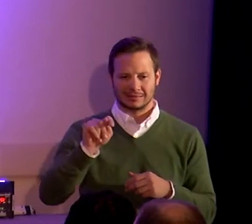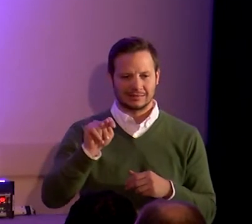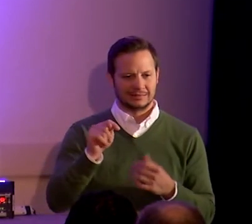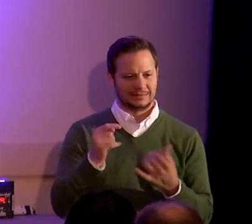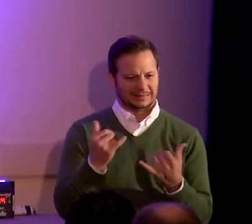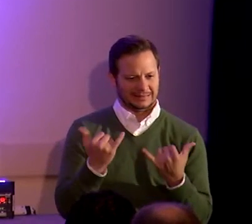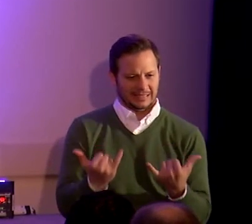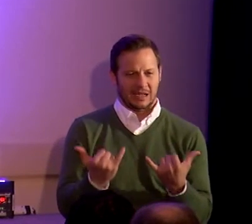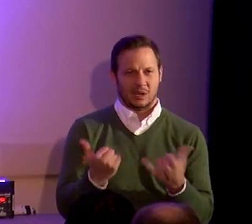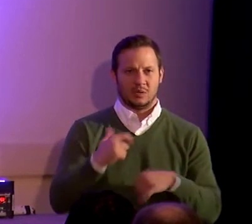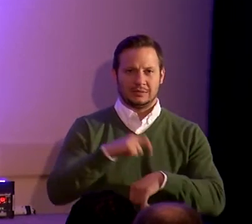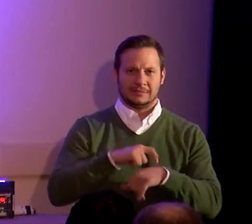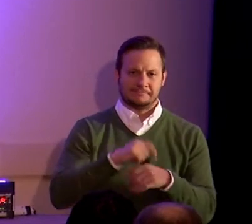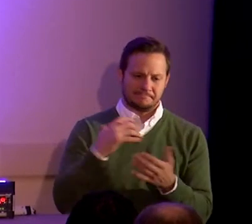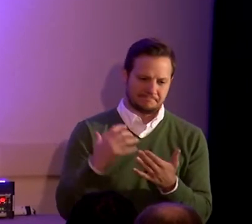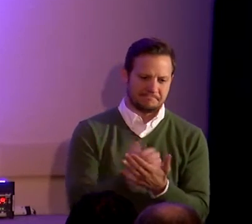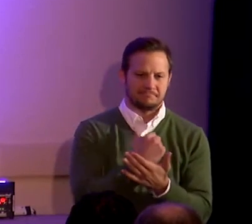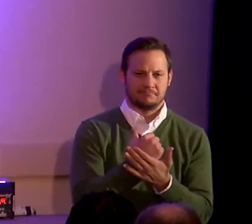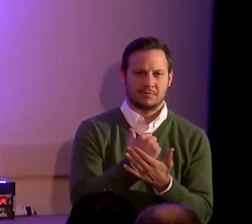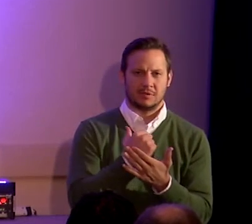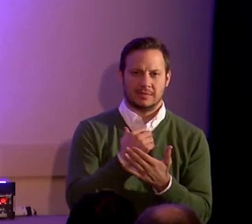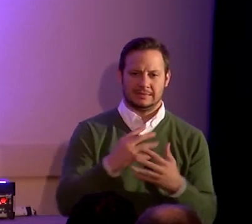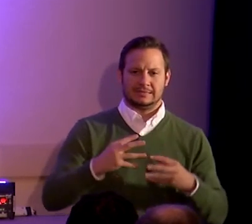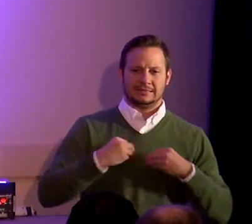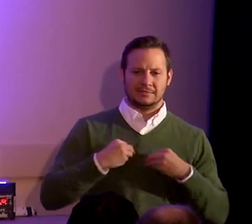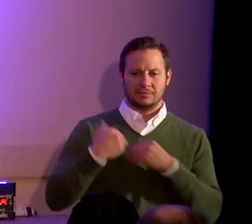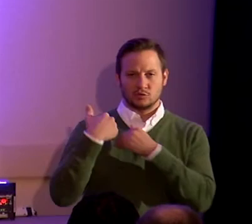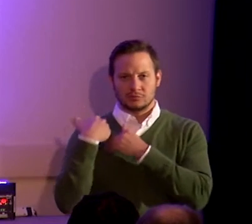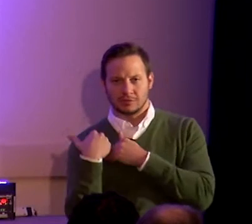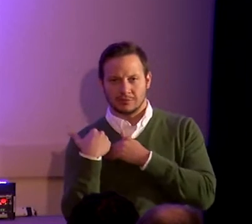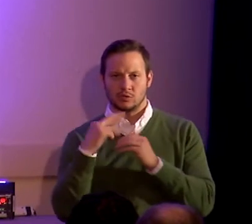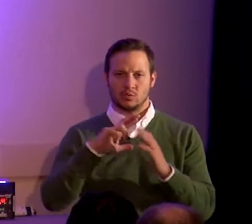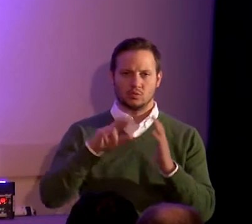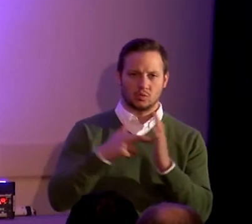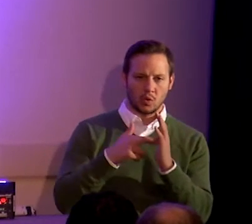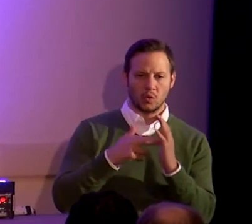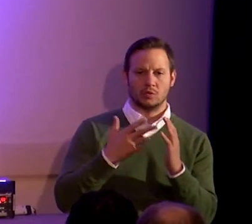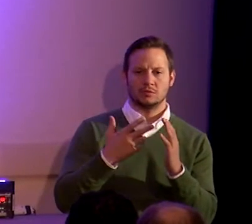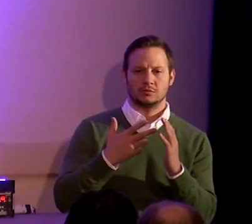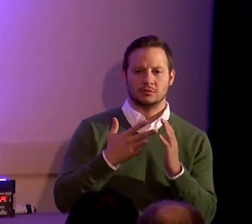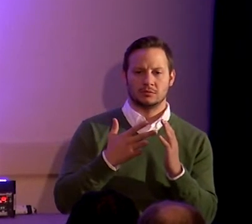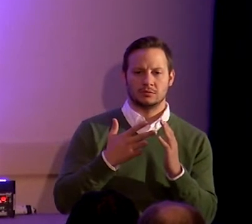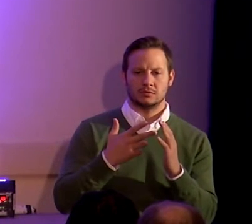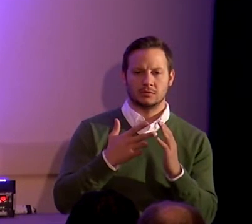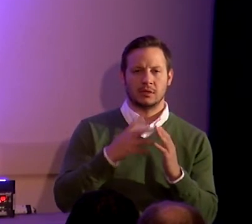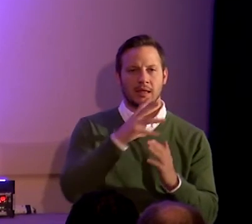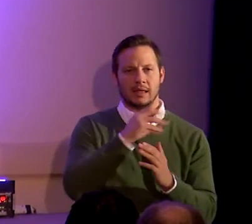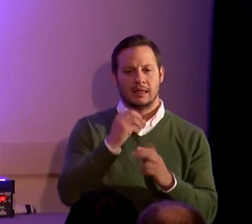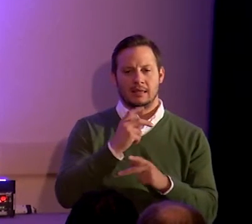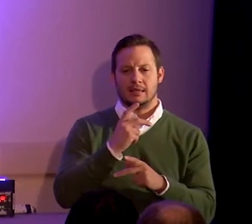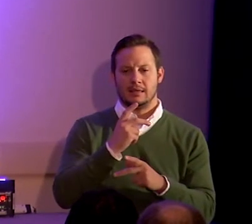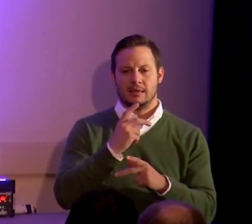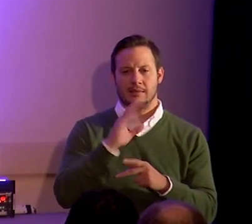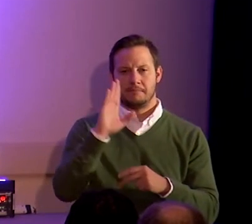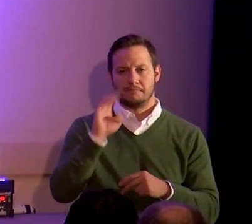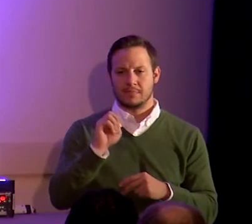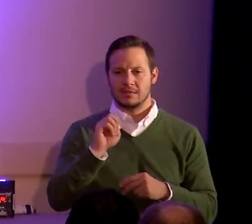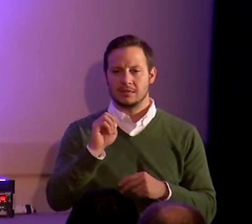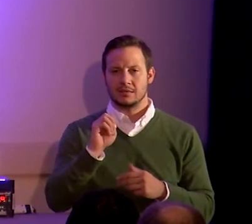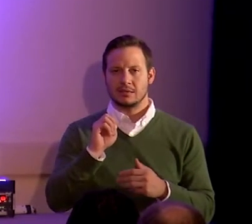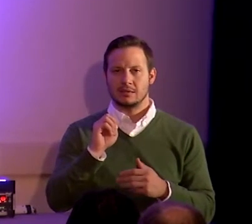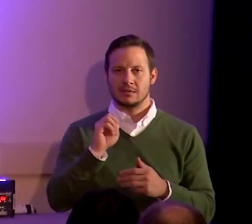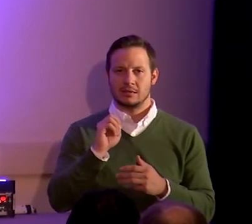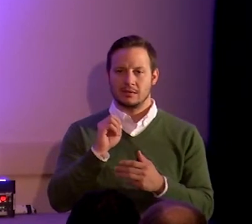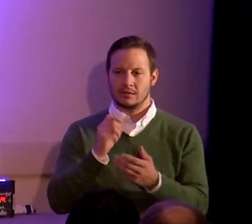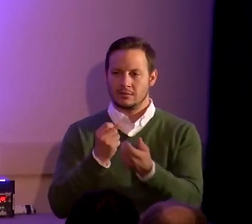now to truly take on the roles and responsibilities entitled in our atheism, in being our brother and sister's